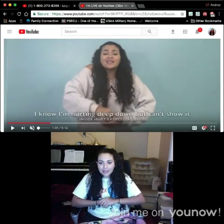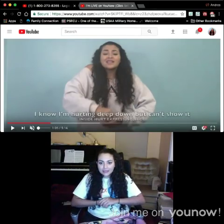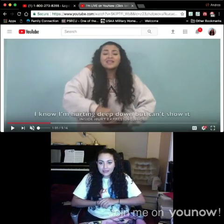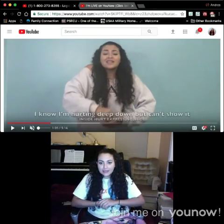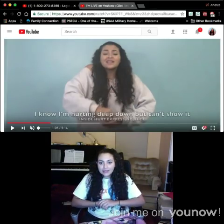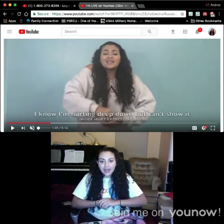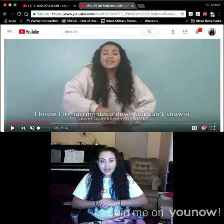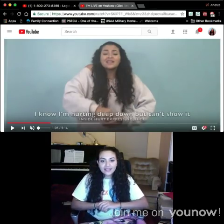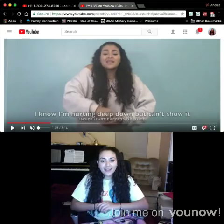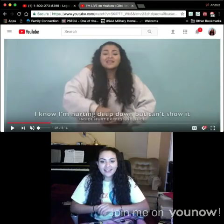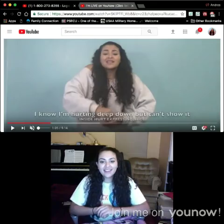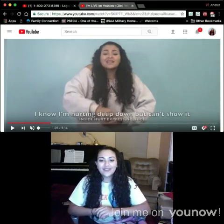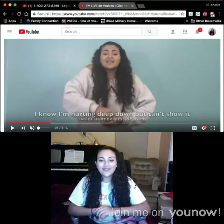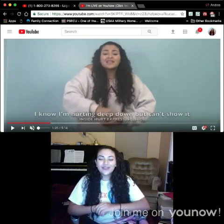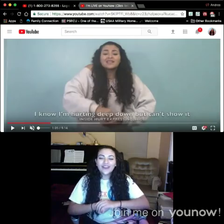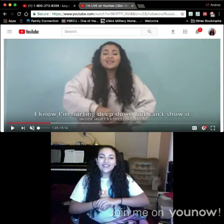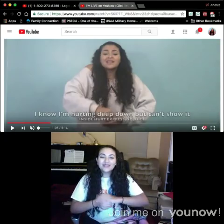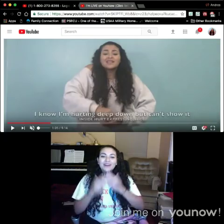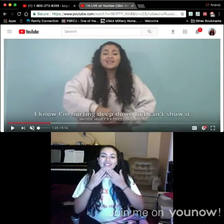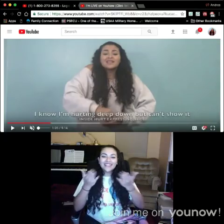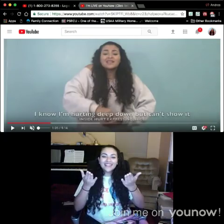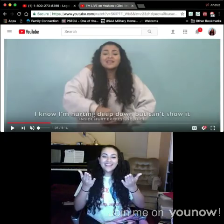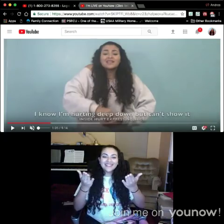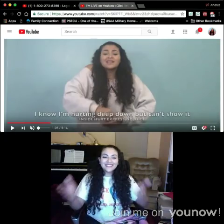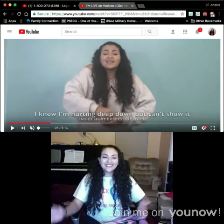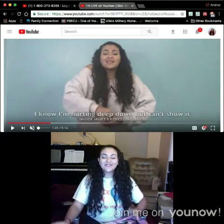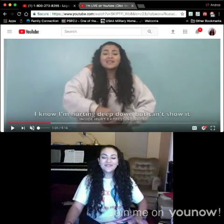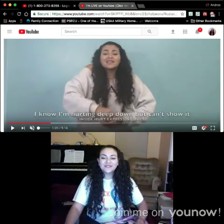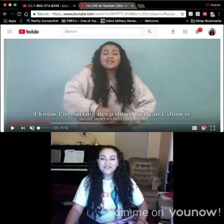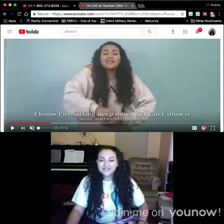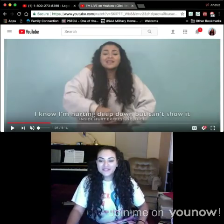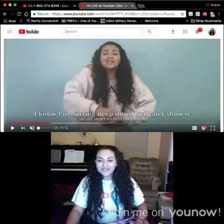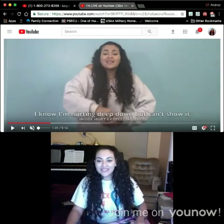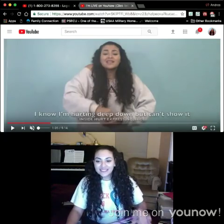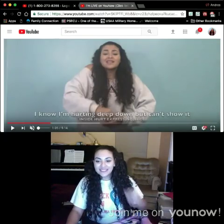Hide. Hi, Saraya. Thank you for the 500 bars. Thank you.